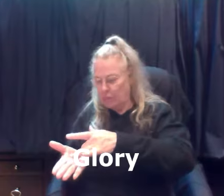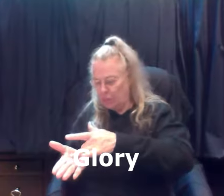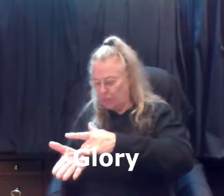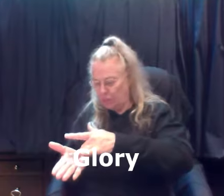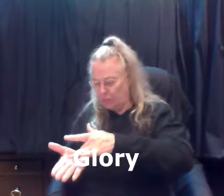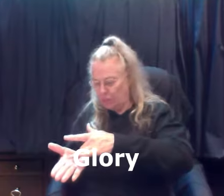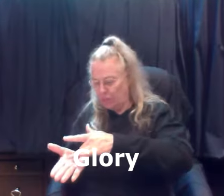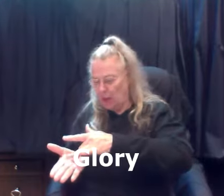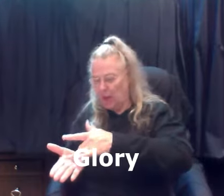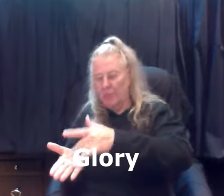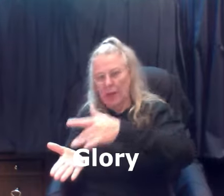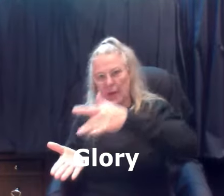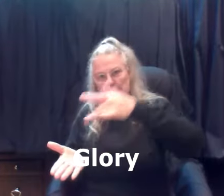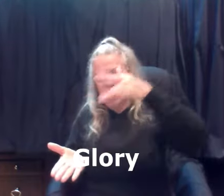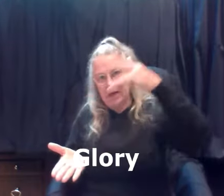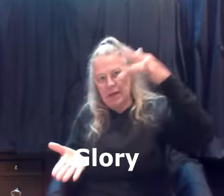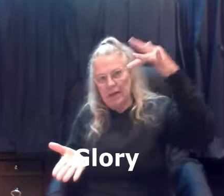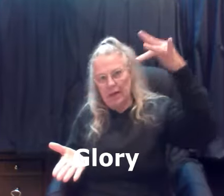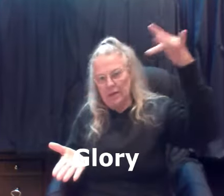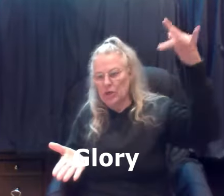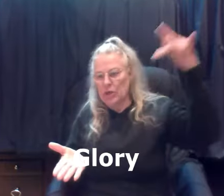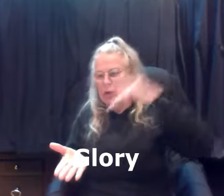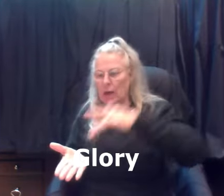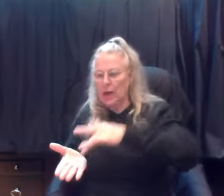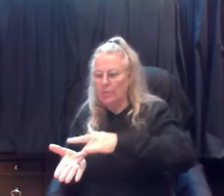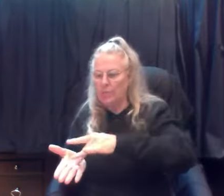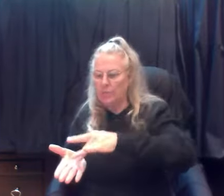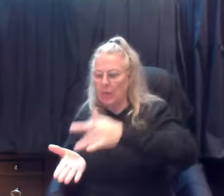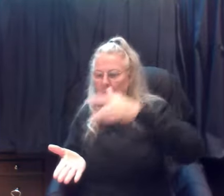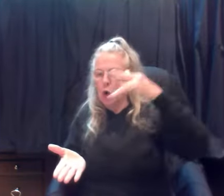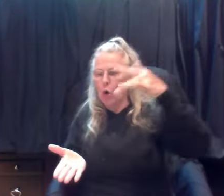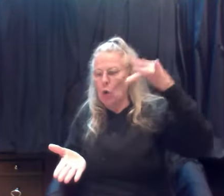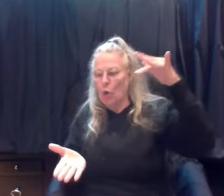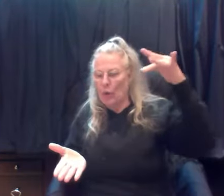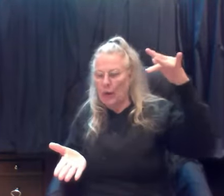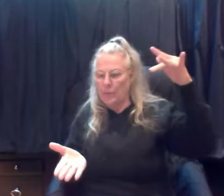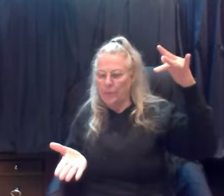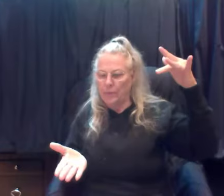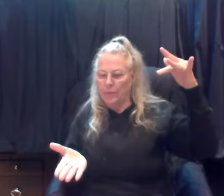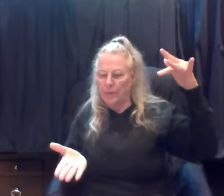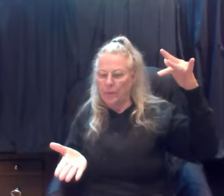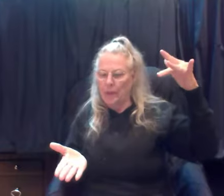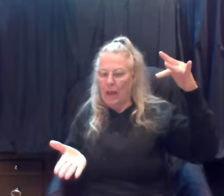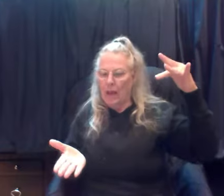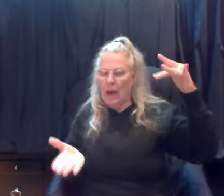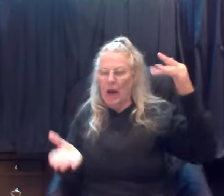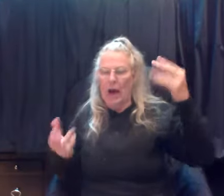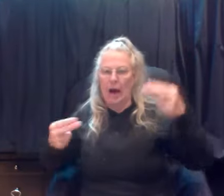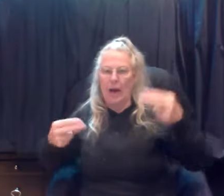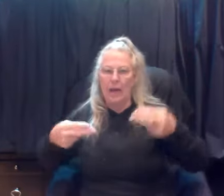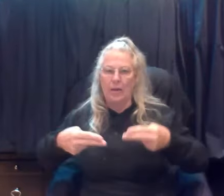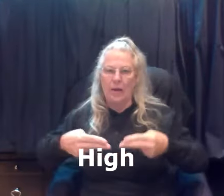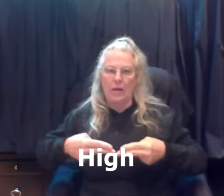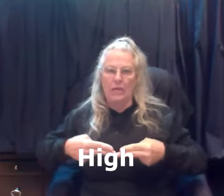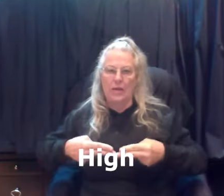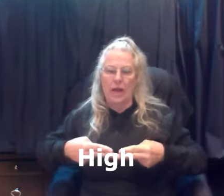palm. Take it and let it shimmer up. Glory. High. The H